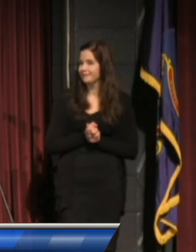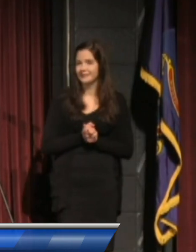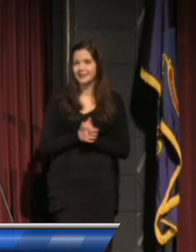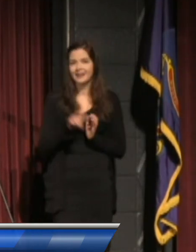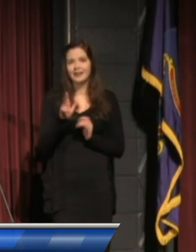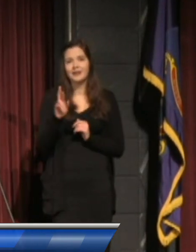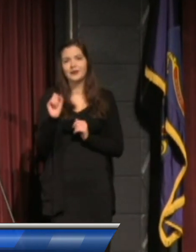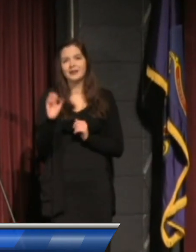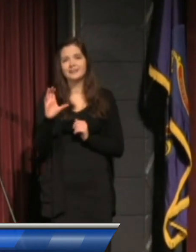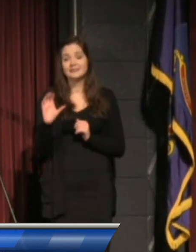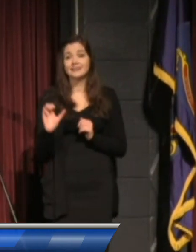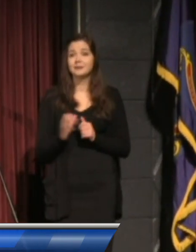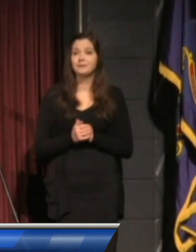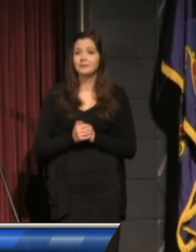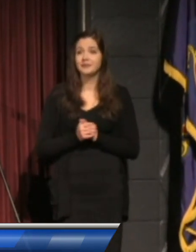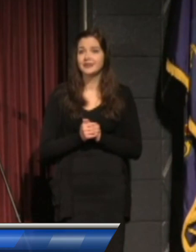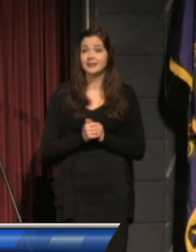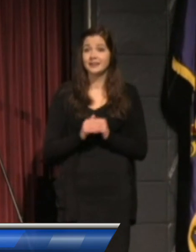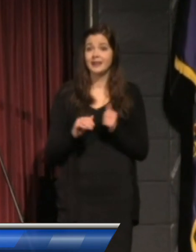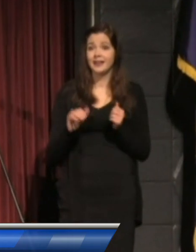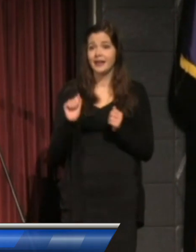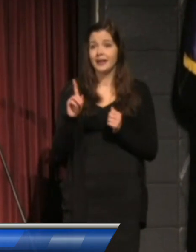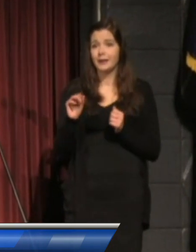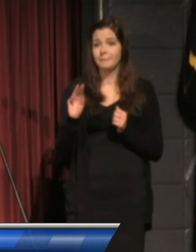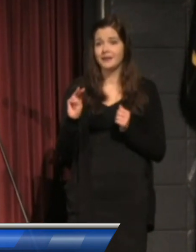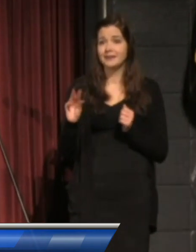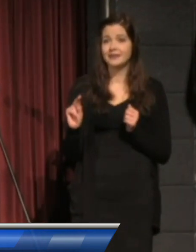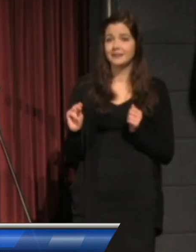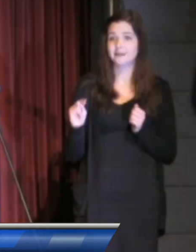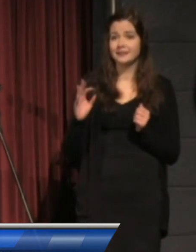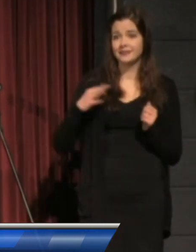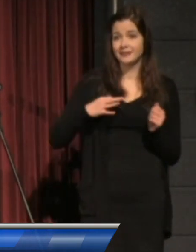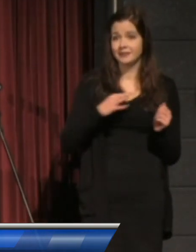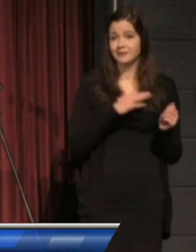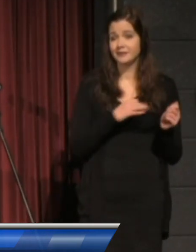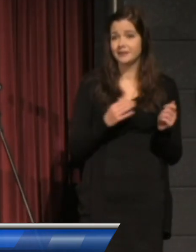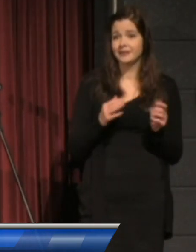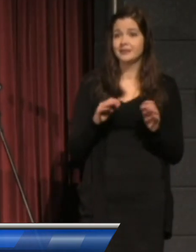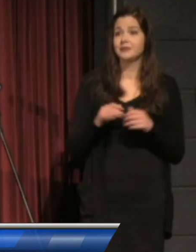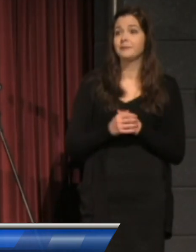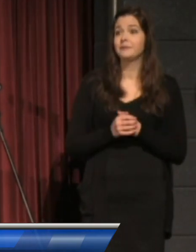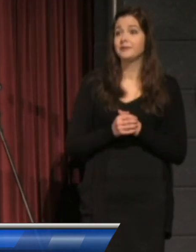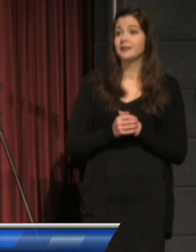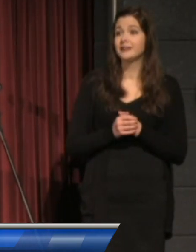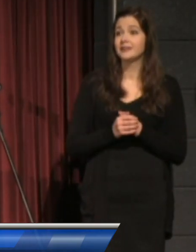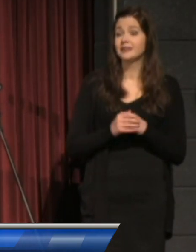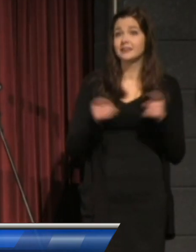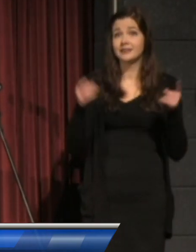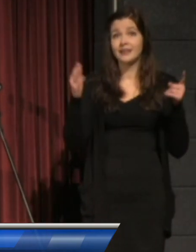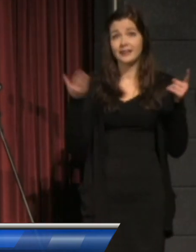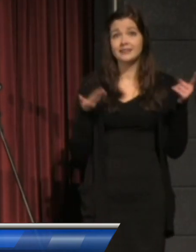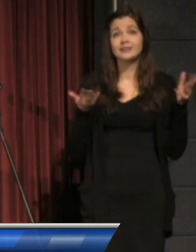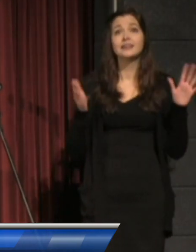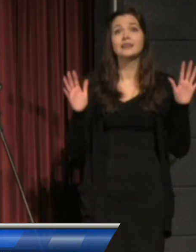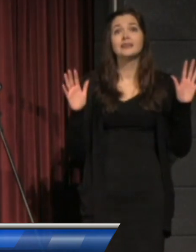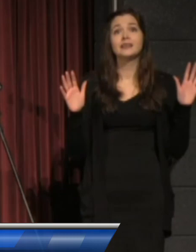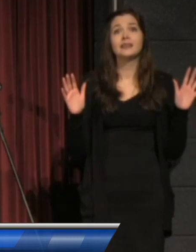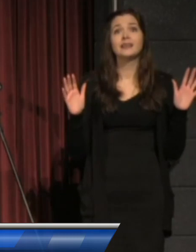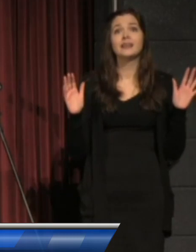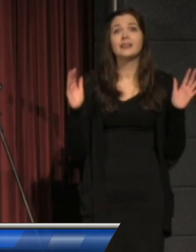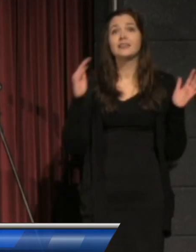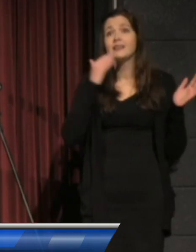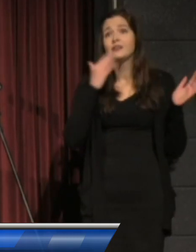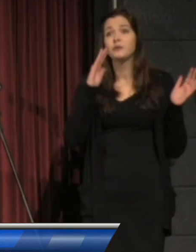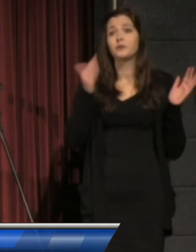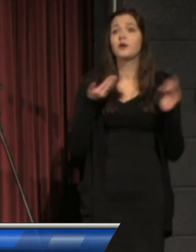LRSC administration, faculty, staff, distinguished guests, fellow students, family and friends, thank you and